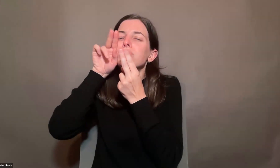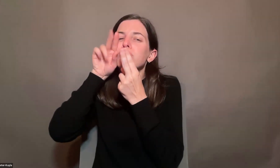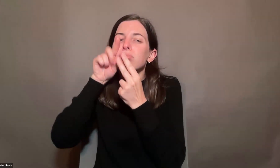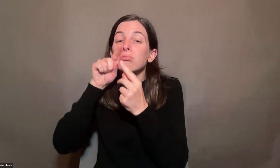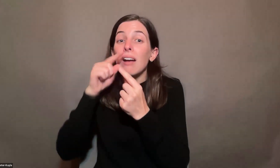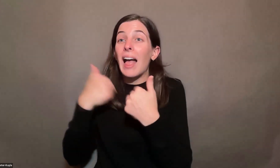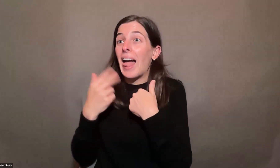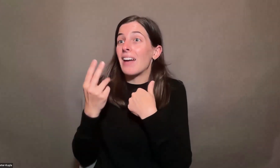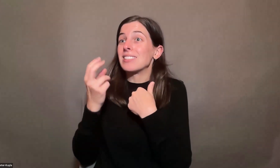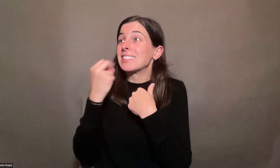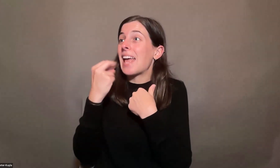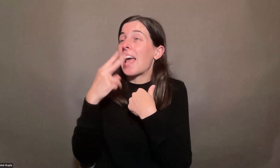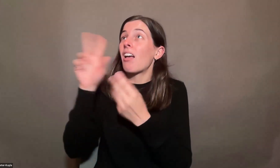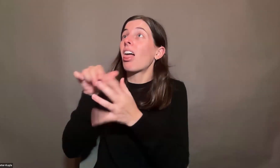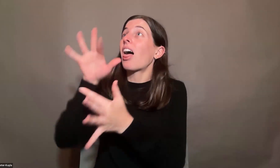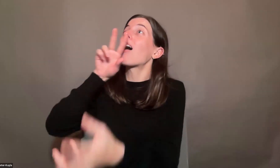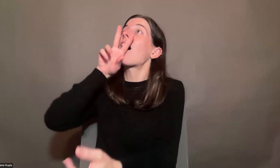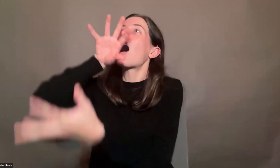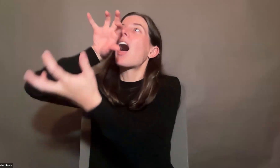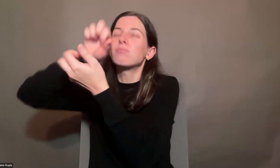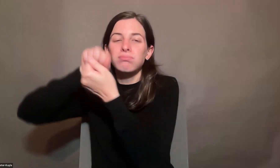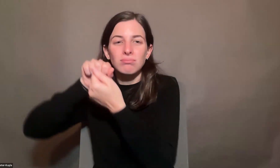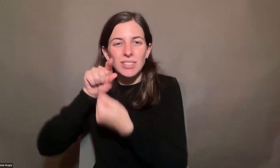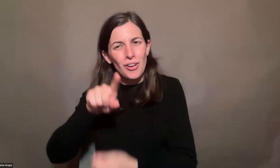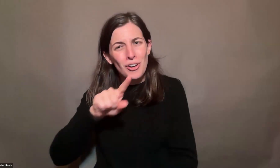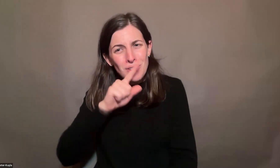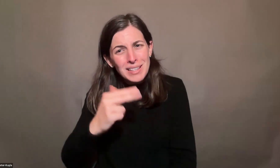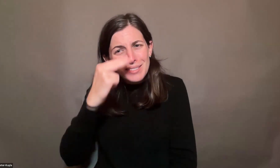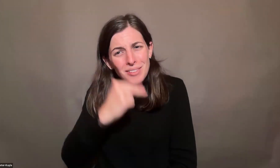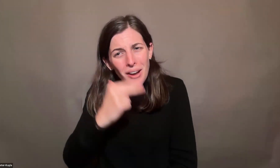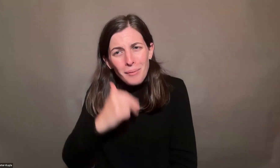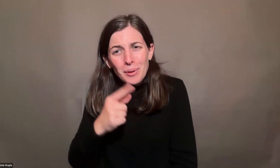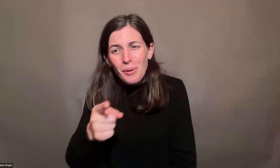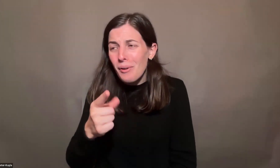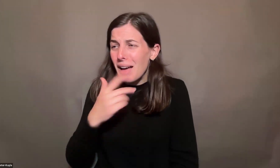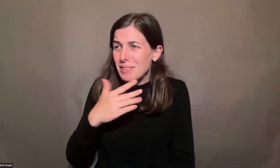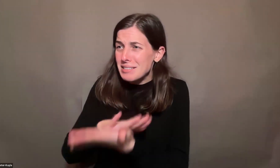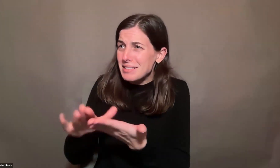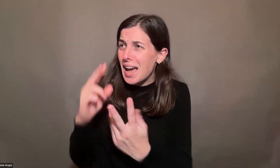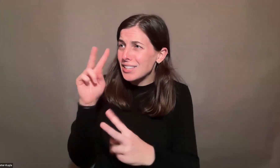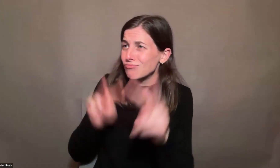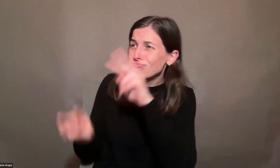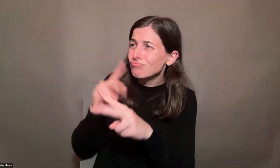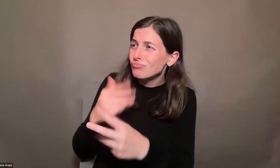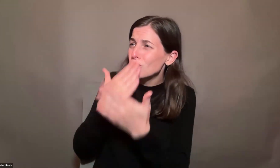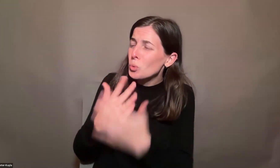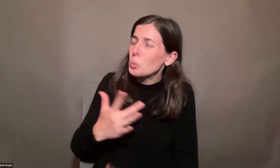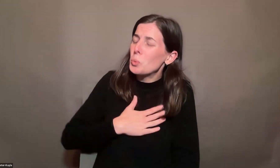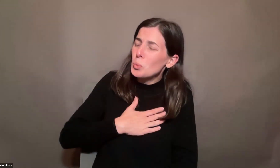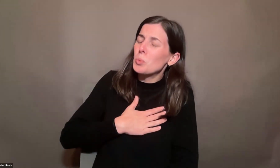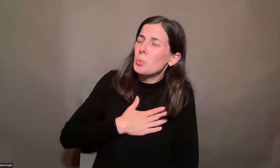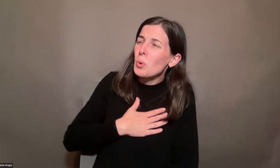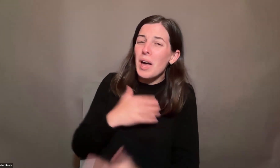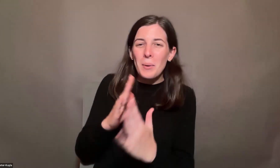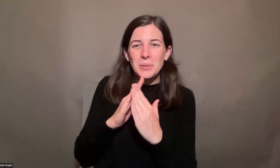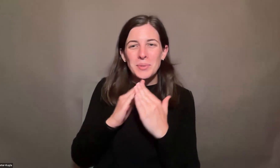about that image. It's comical. I'm getting a nice feeling from that. I'm getting a good emotion from that. I feel like I want to smile at that